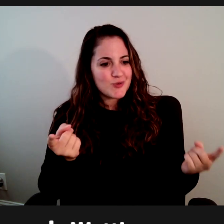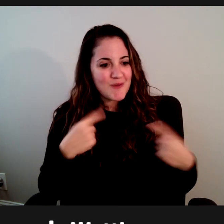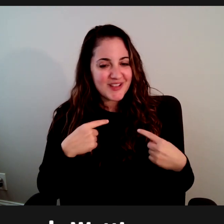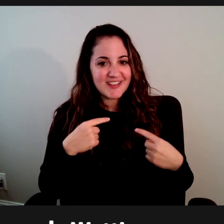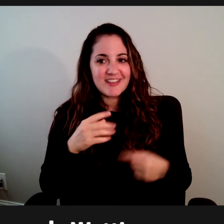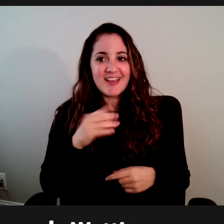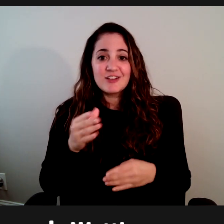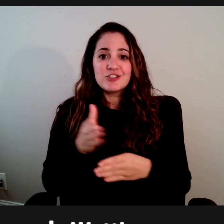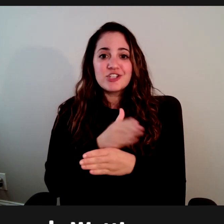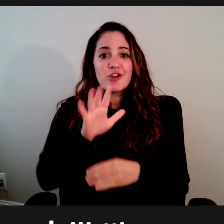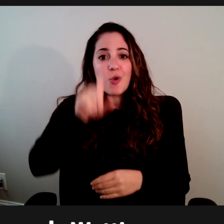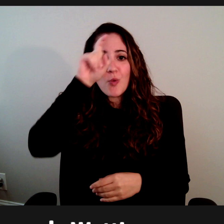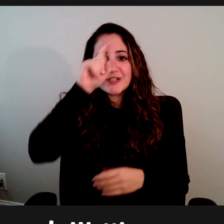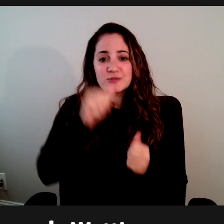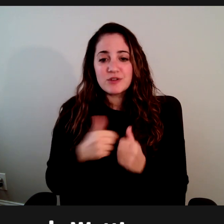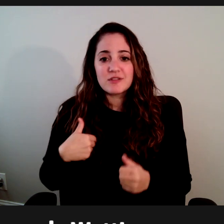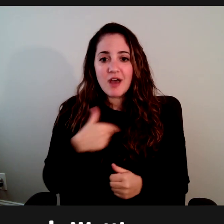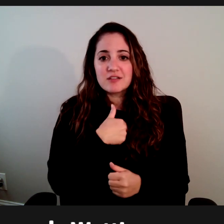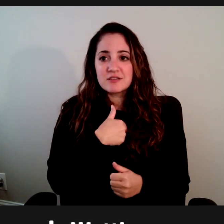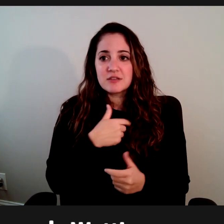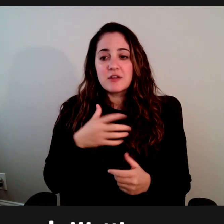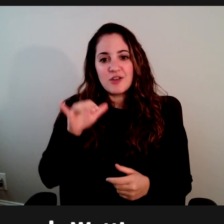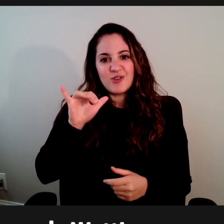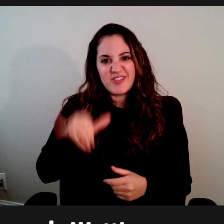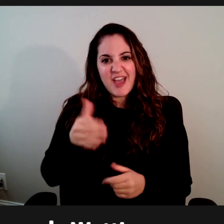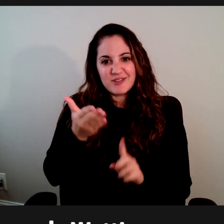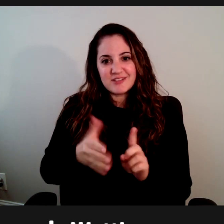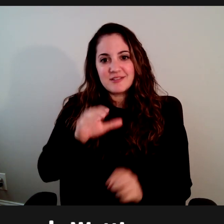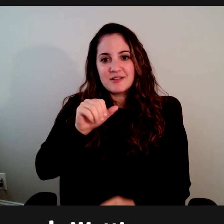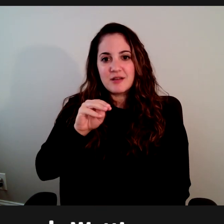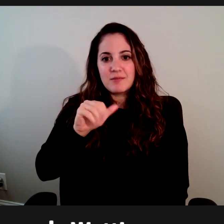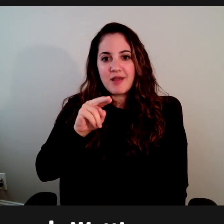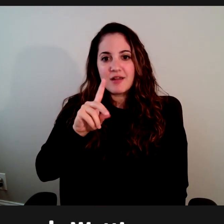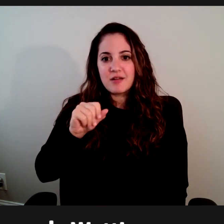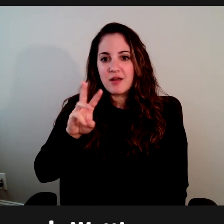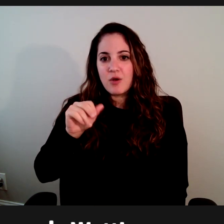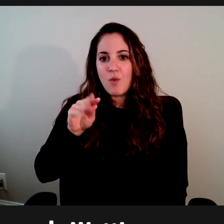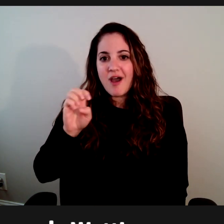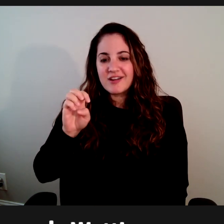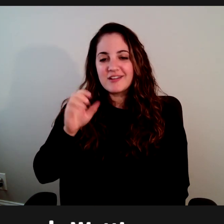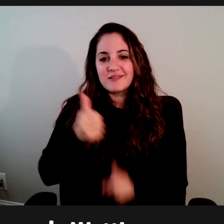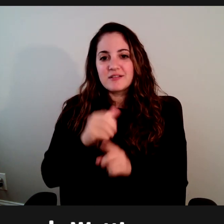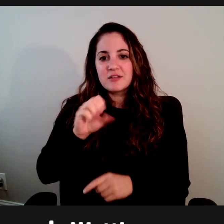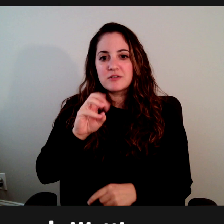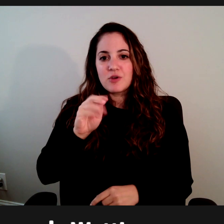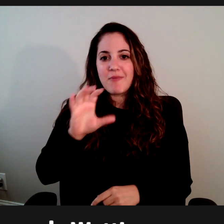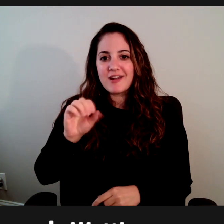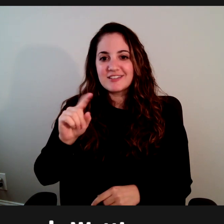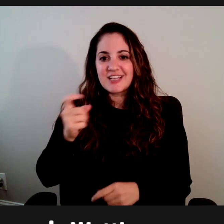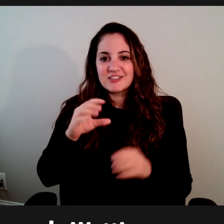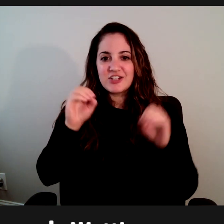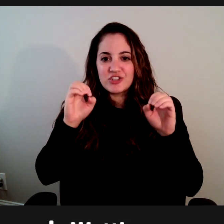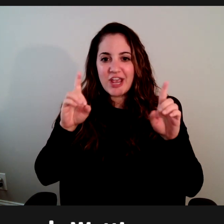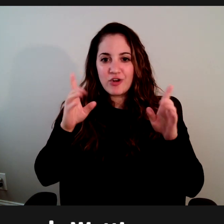welcome. I really appreciate you coming and sharing your wisdom. Our guest has been Amanda Wattie, somatic sex educator in Rochester, New